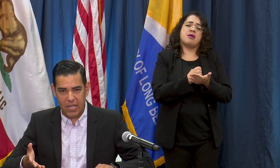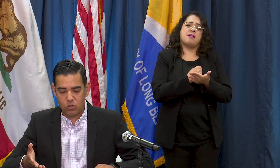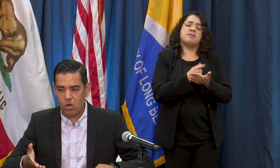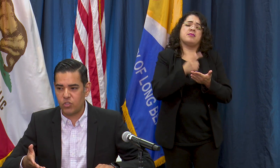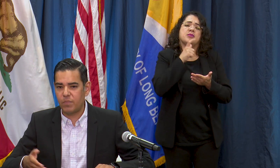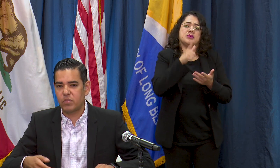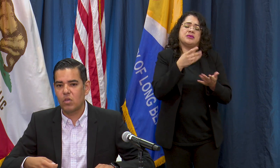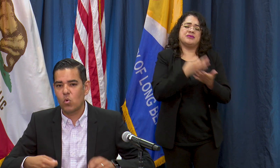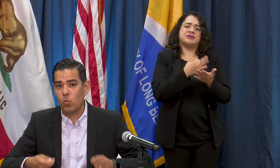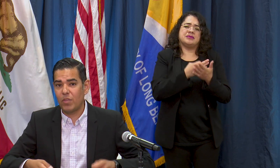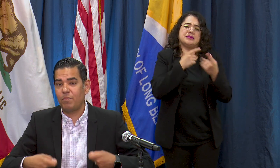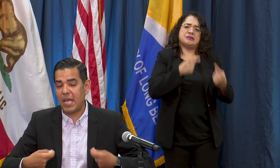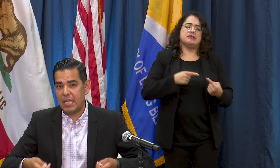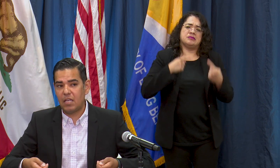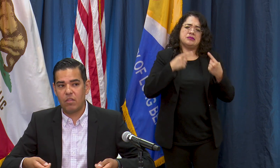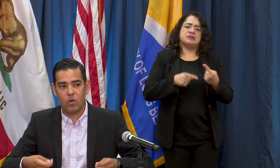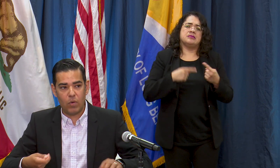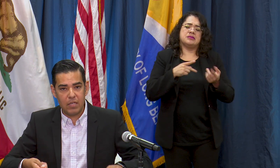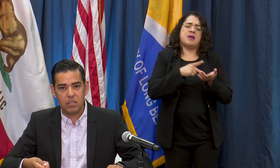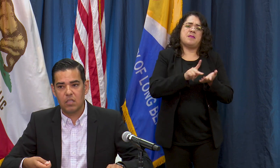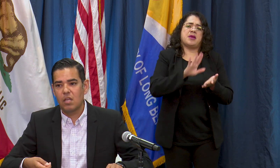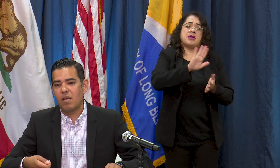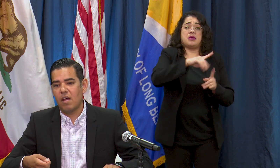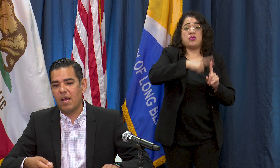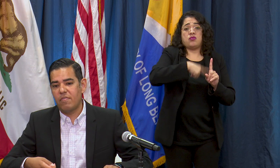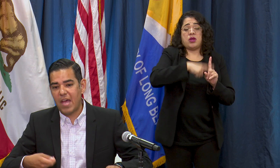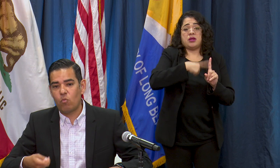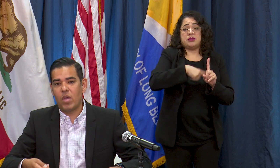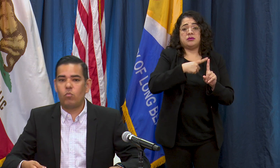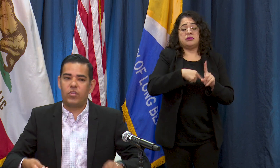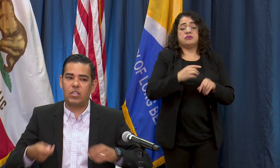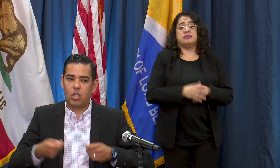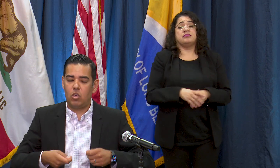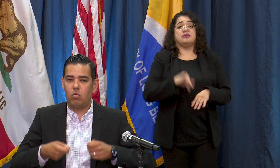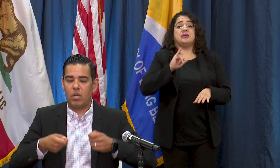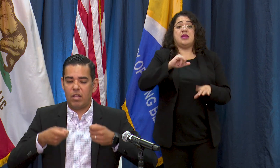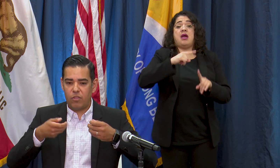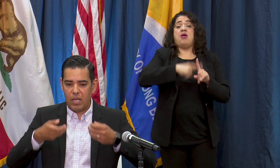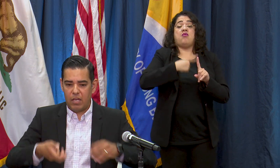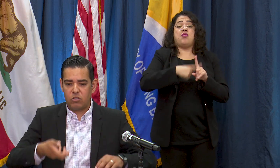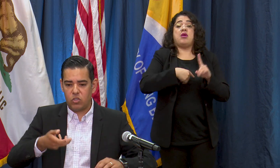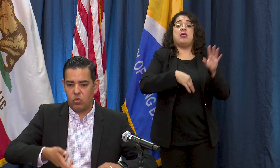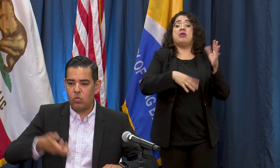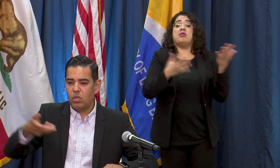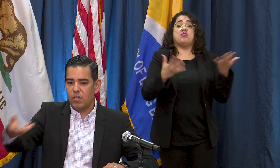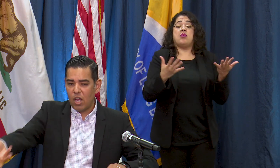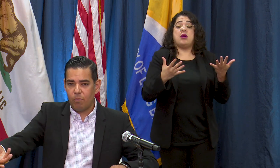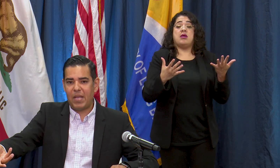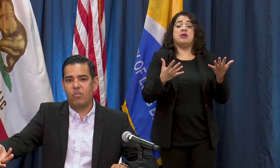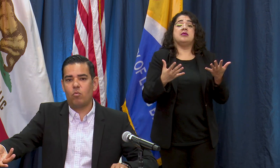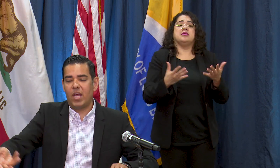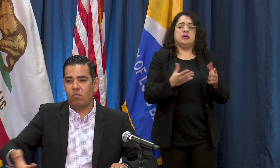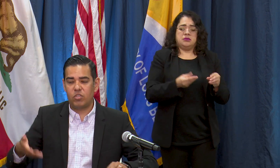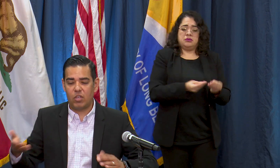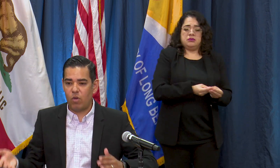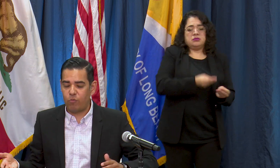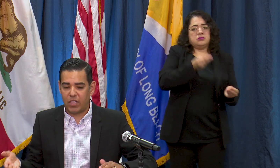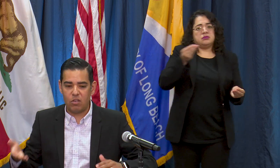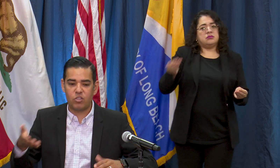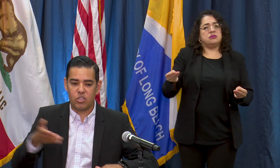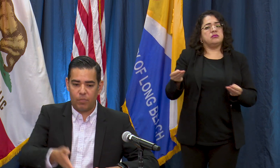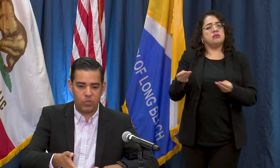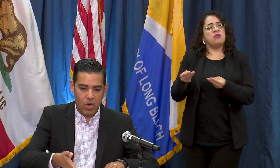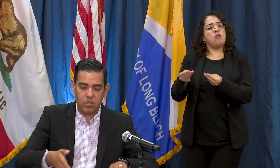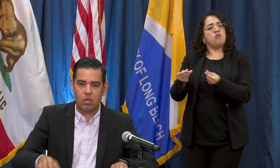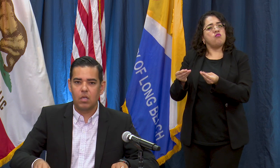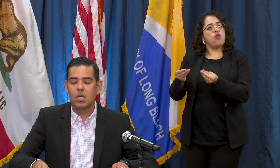having financial hardships, with paying their rent. And that rent would then go to help pay their rent, which quite frankly